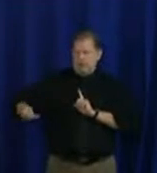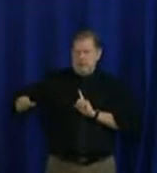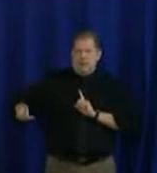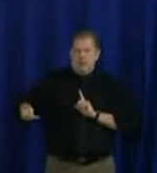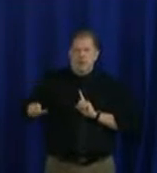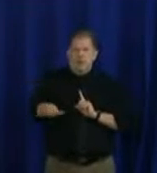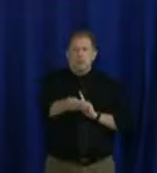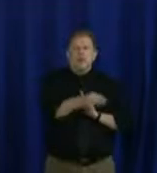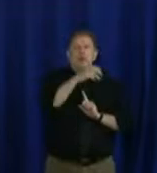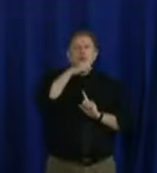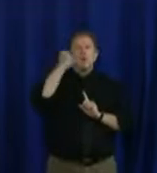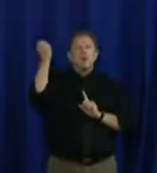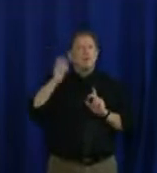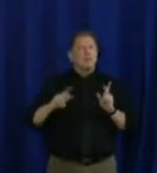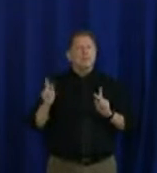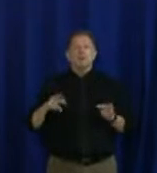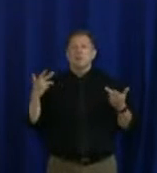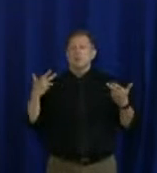Chicagoans.